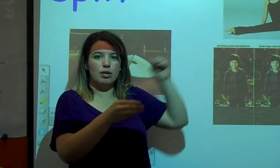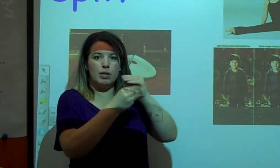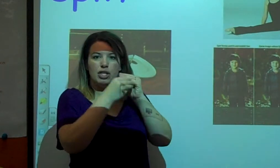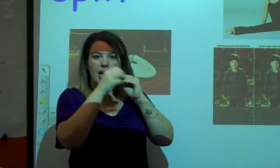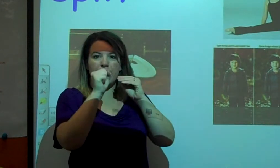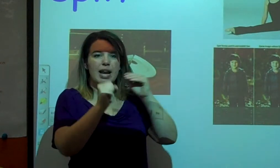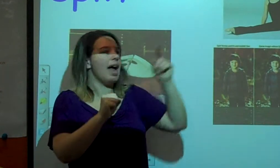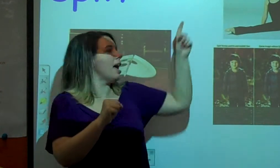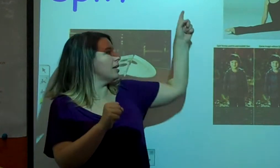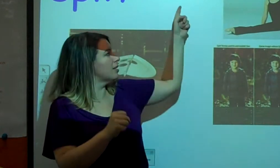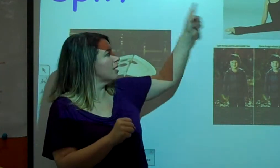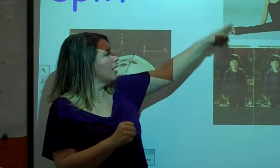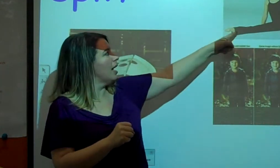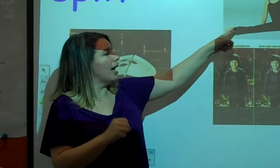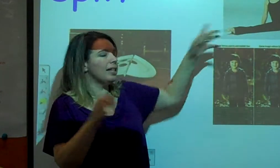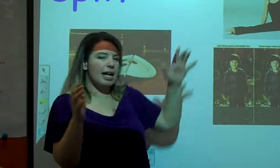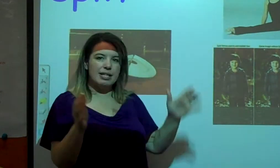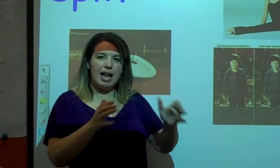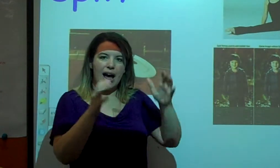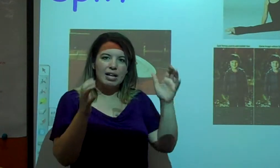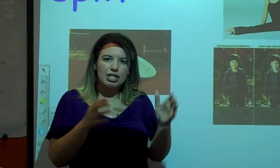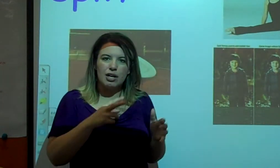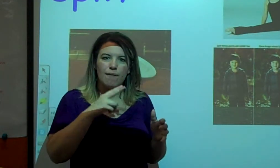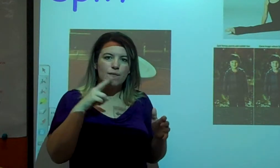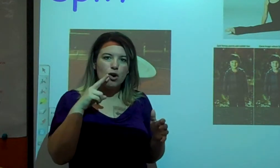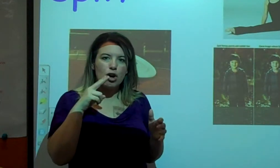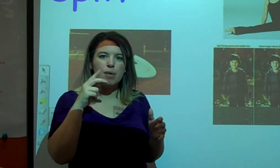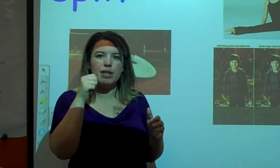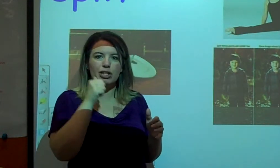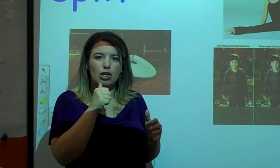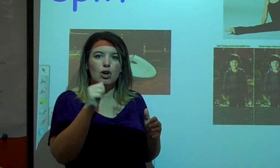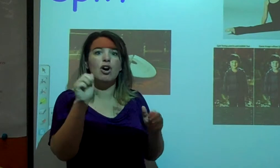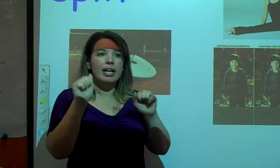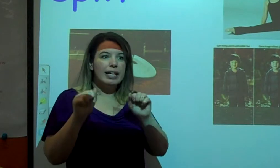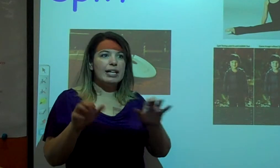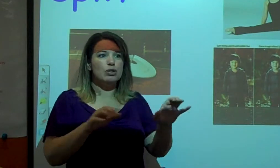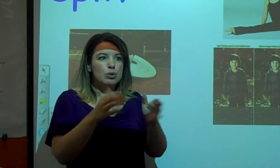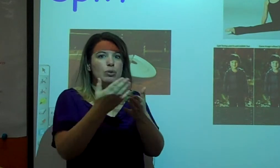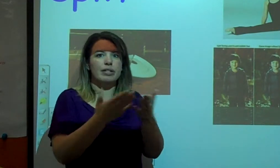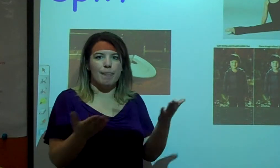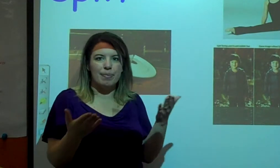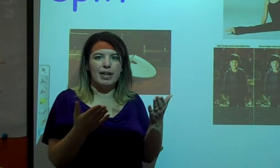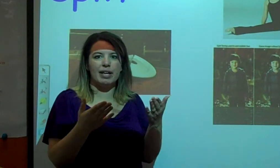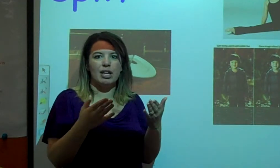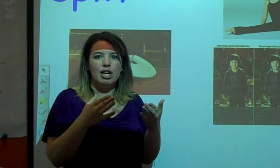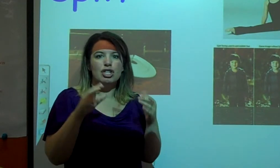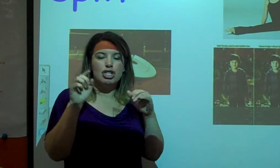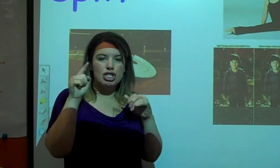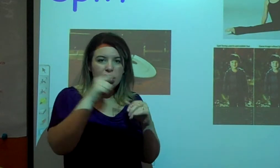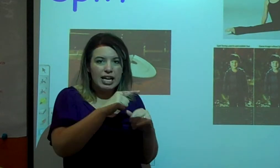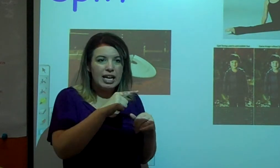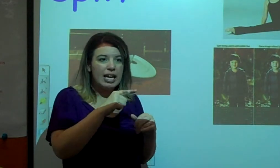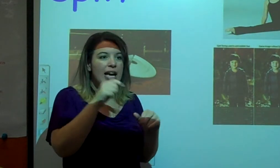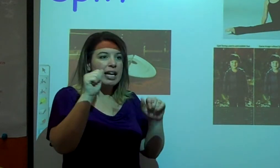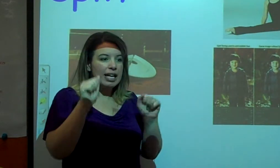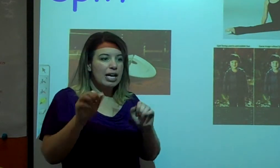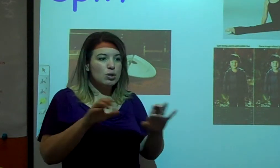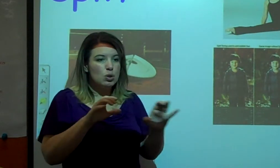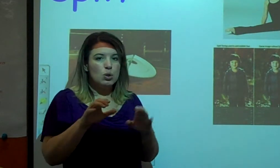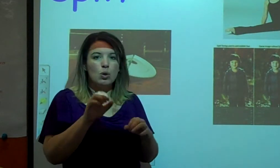would just add an S. And that's an action, a verb that the girl can do something. She can do